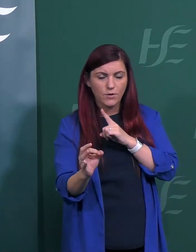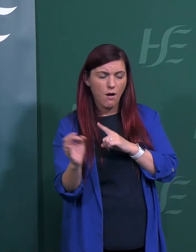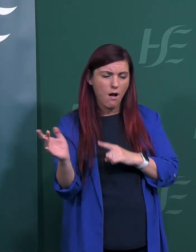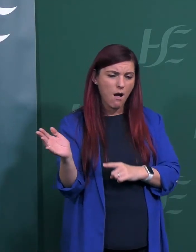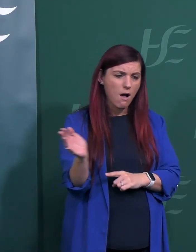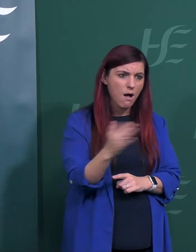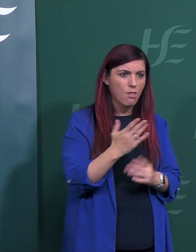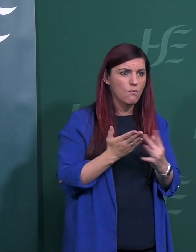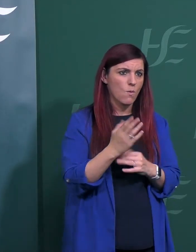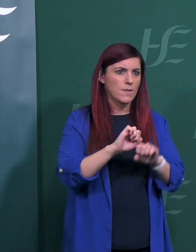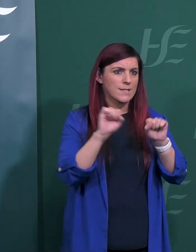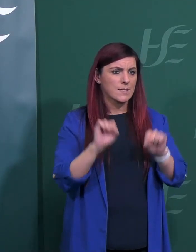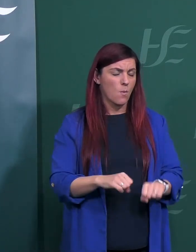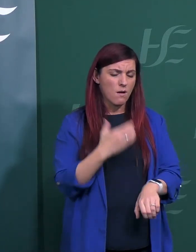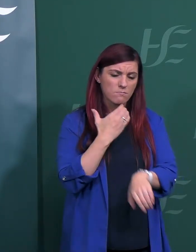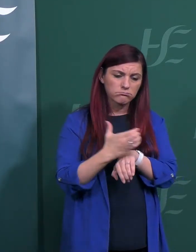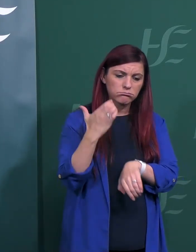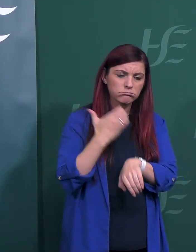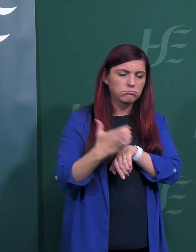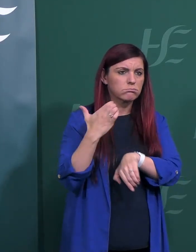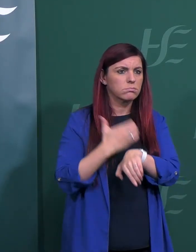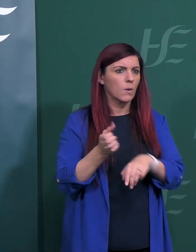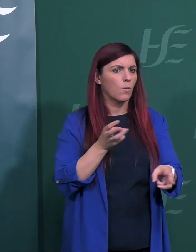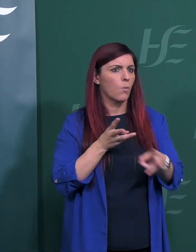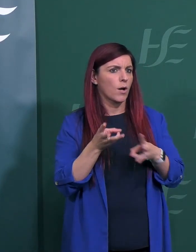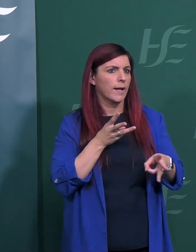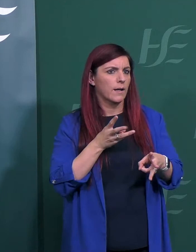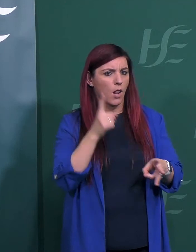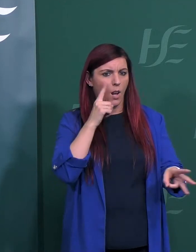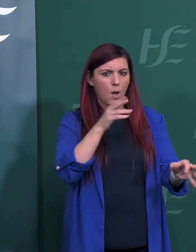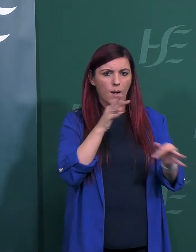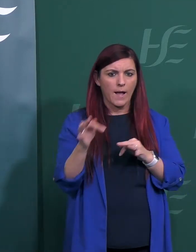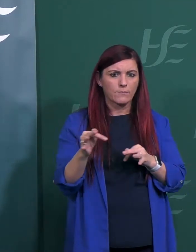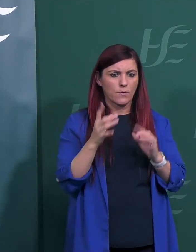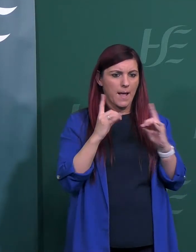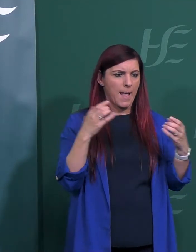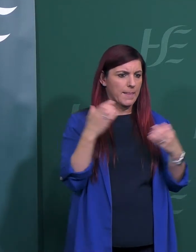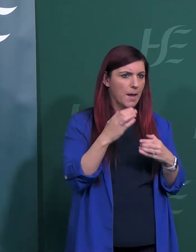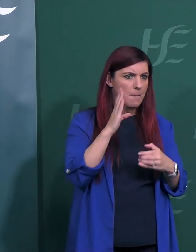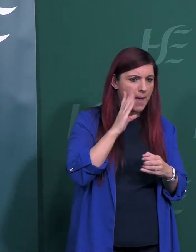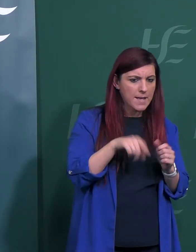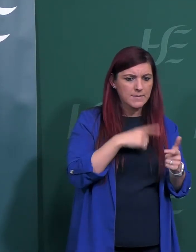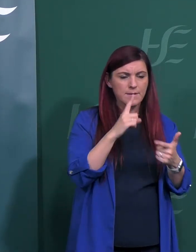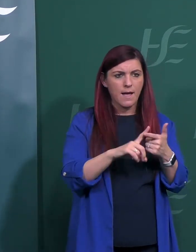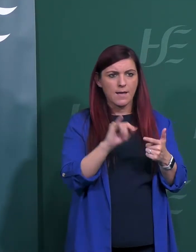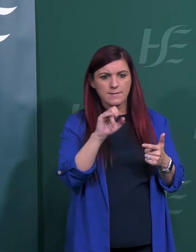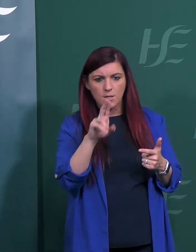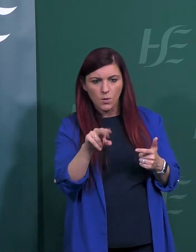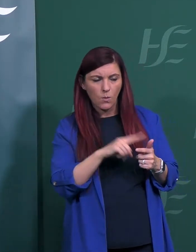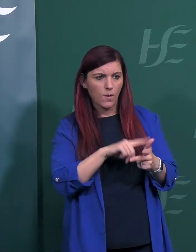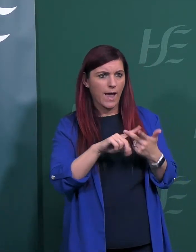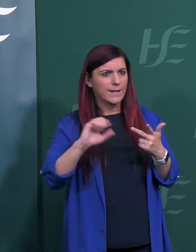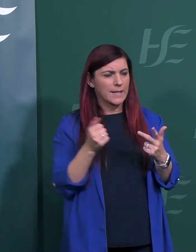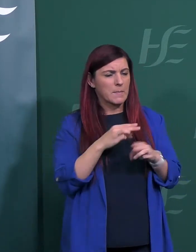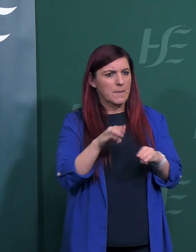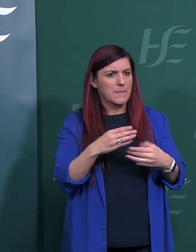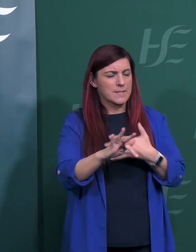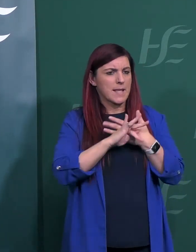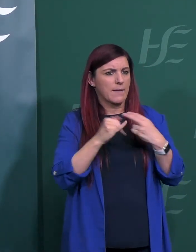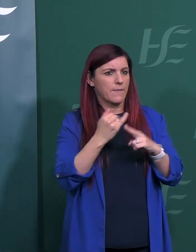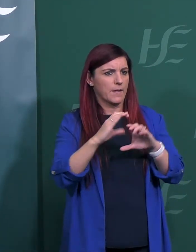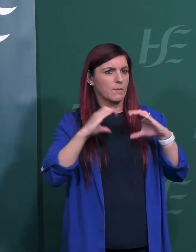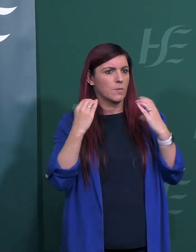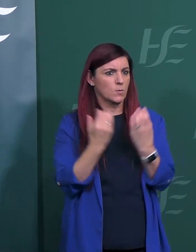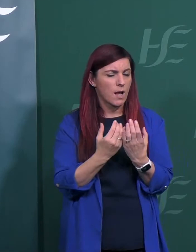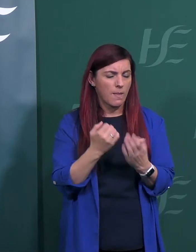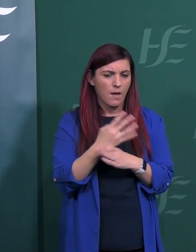are working unrelentlessly, keeping those ICU beds, keeping those healthcare beds, keeping people safe in the community. And our unrelenting